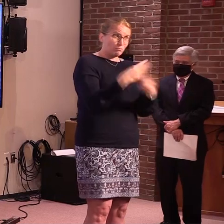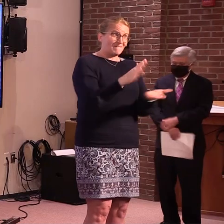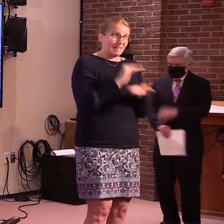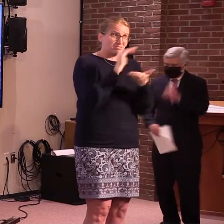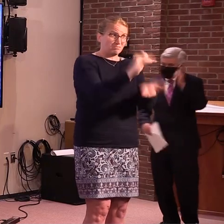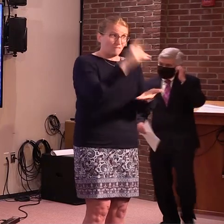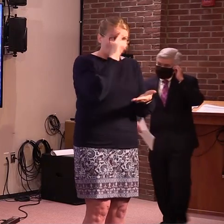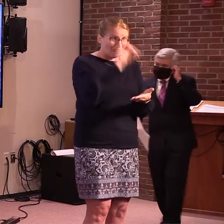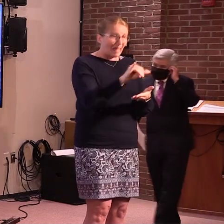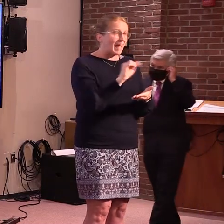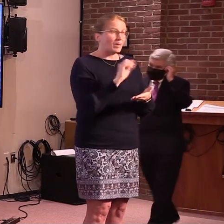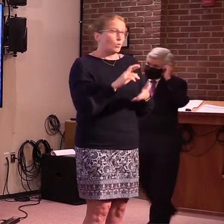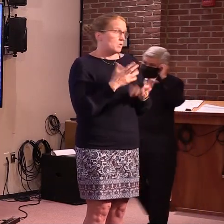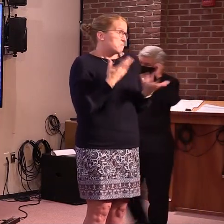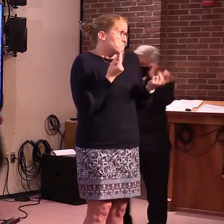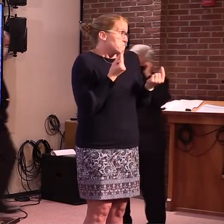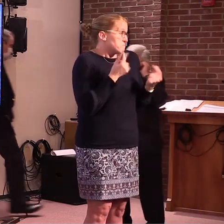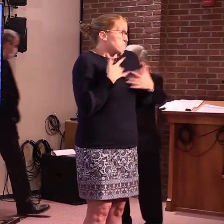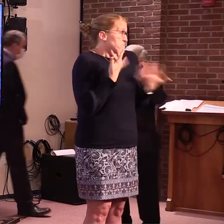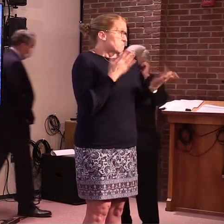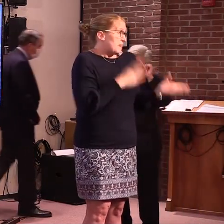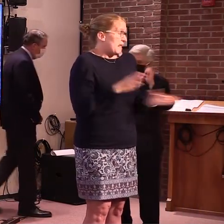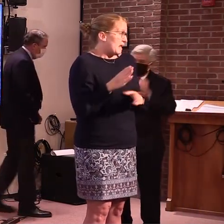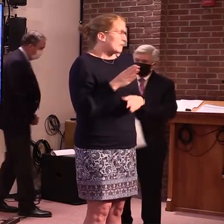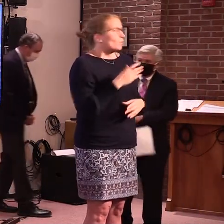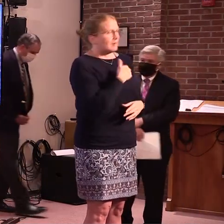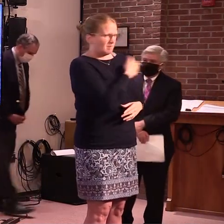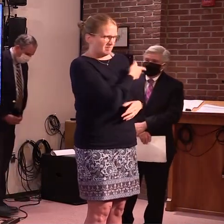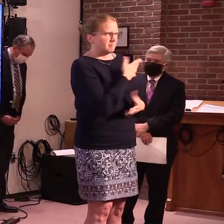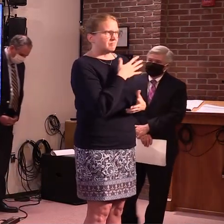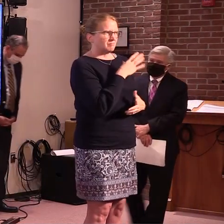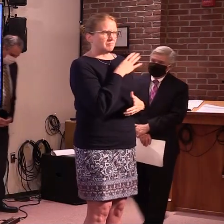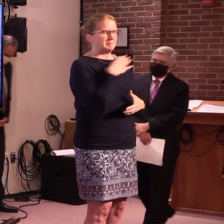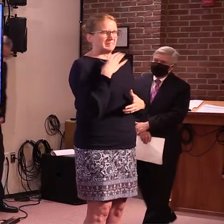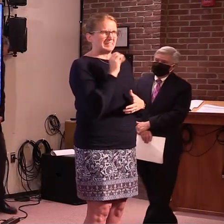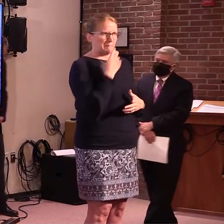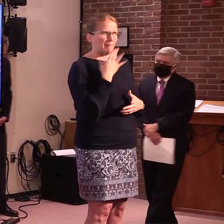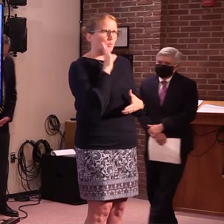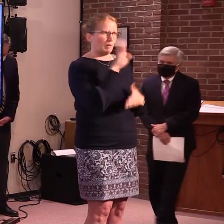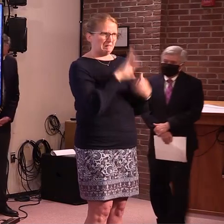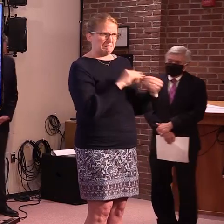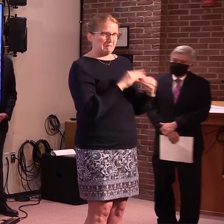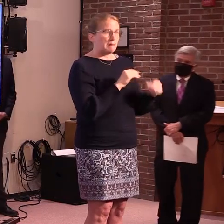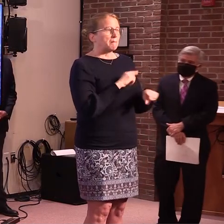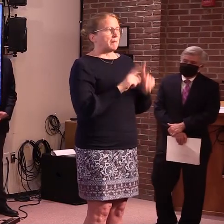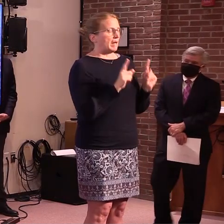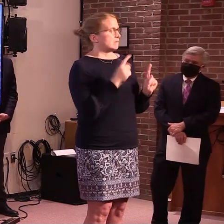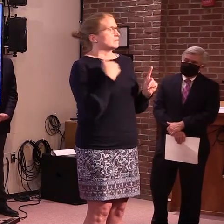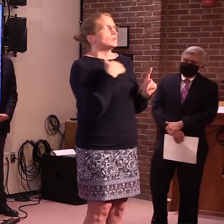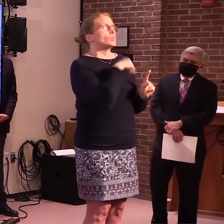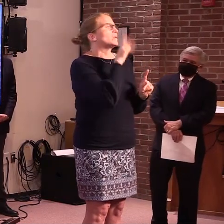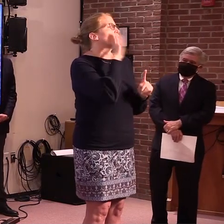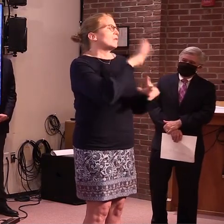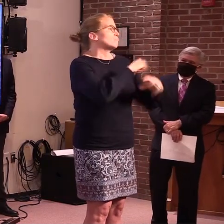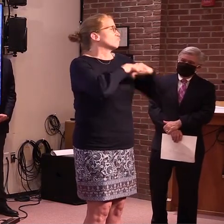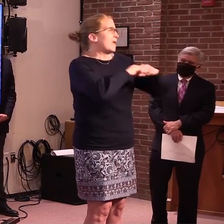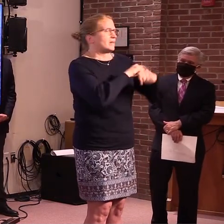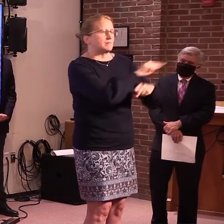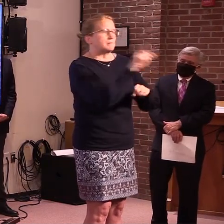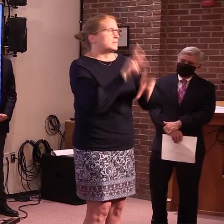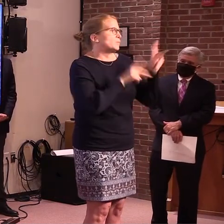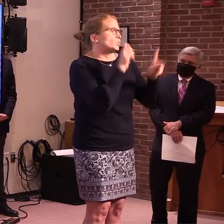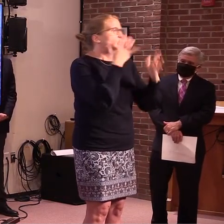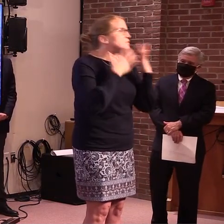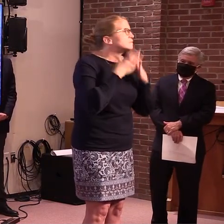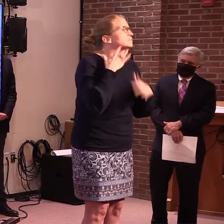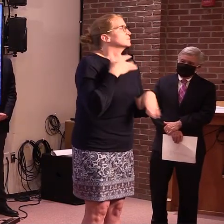I'll let Secretary Smith answer part of that, but suffice to say that we're going to protect the most vulnerable in any way we can. So